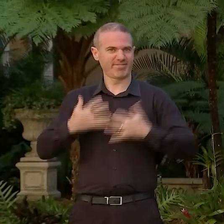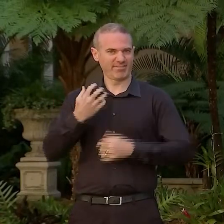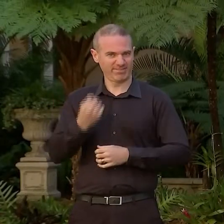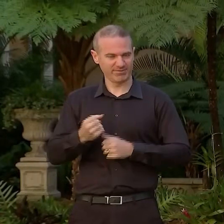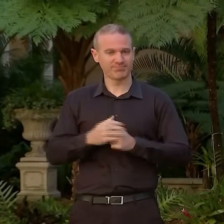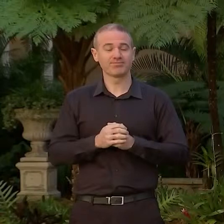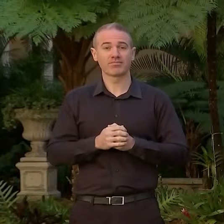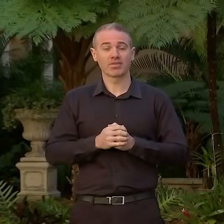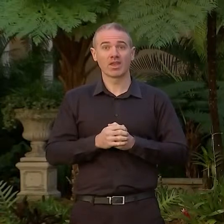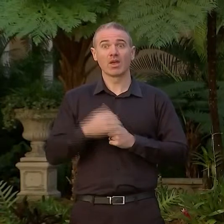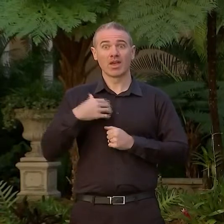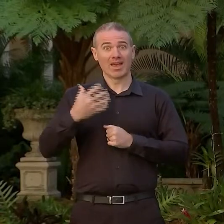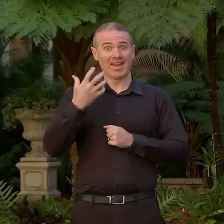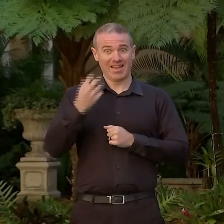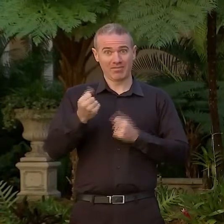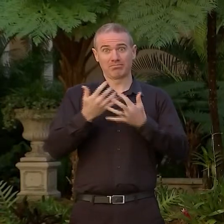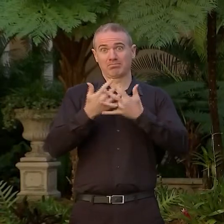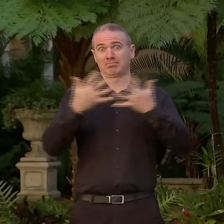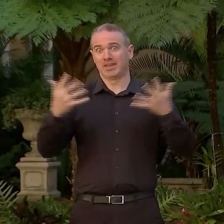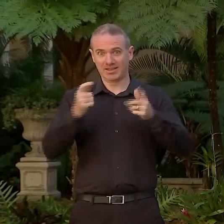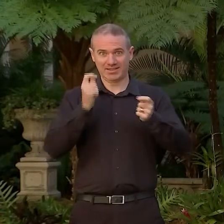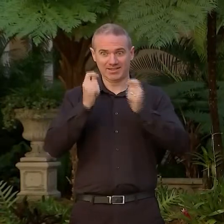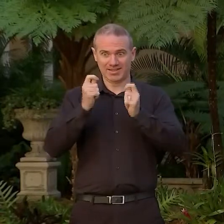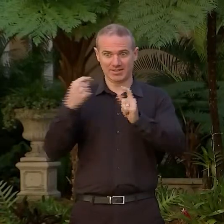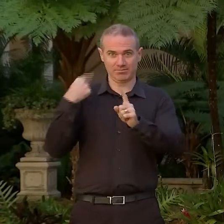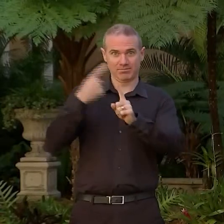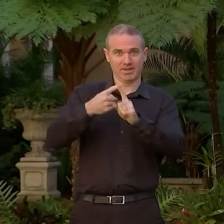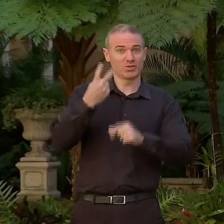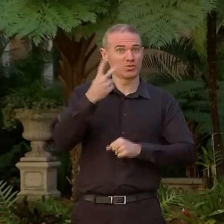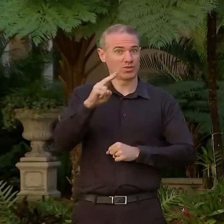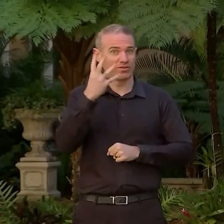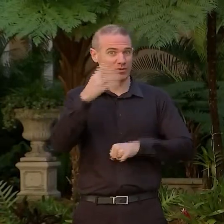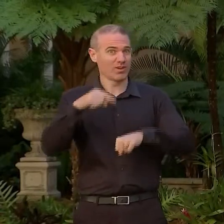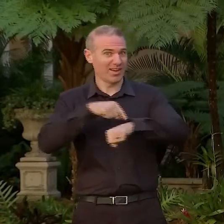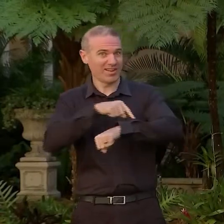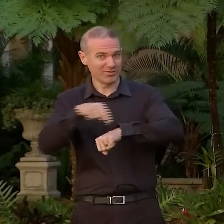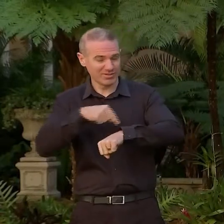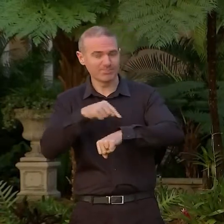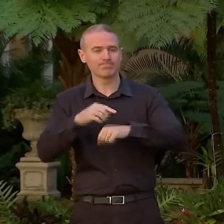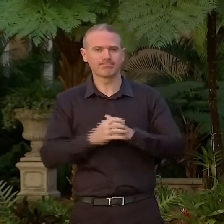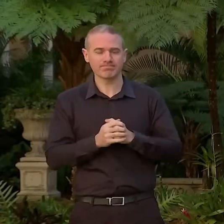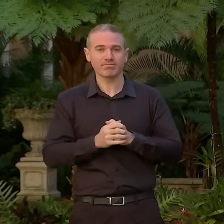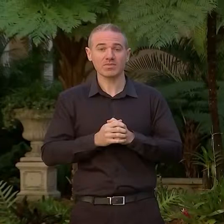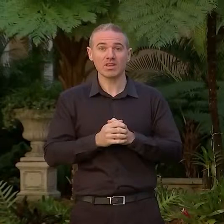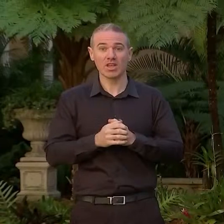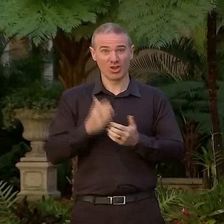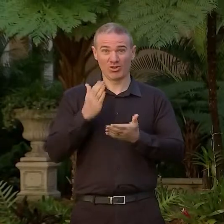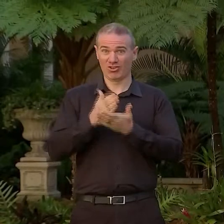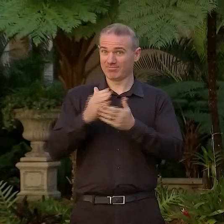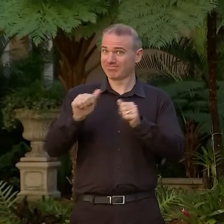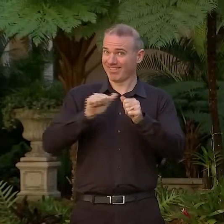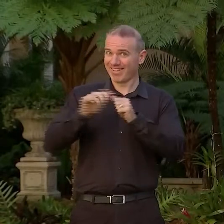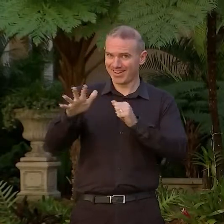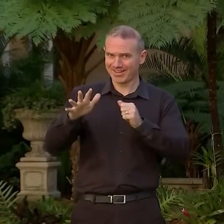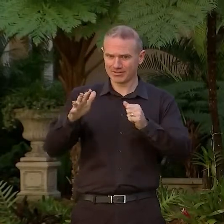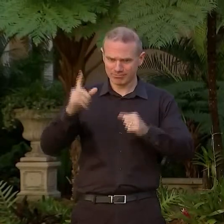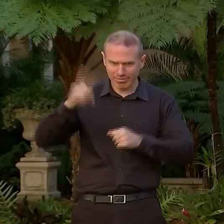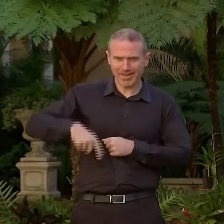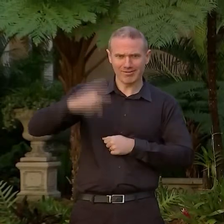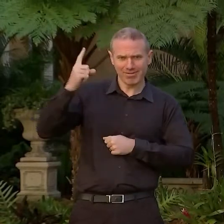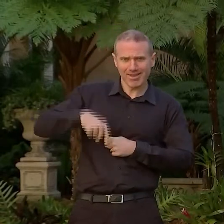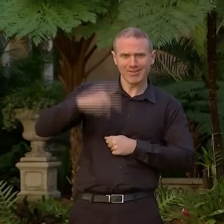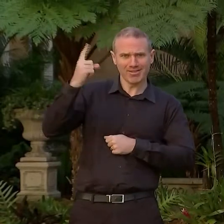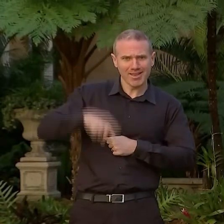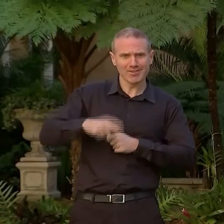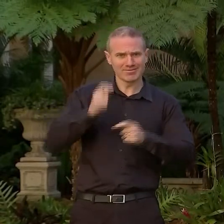48,028 test samples in the last 24-hour period, which is also a very, very good result.